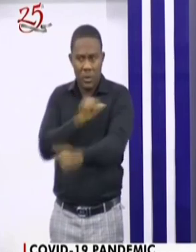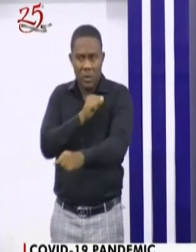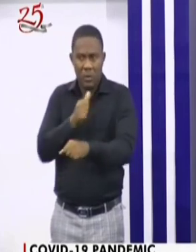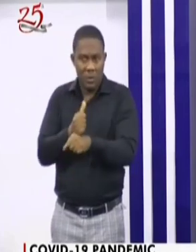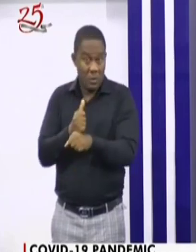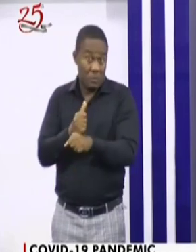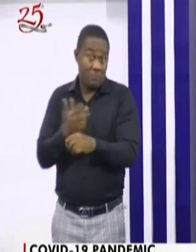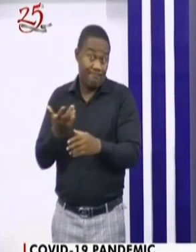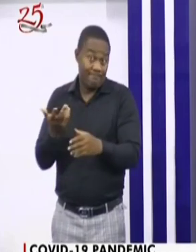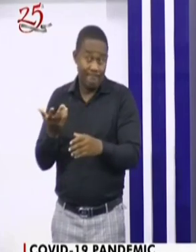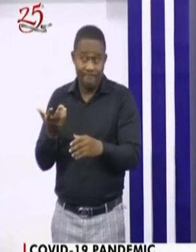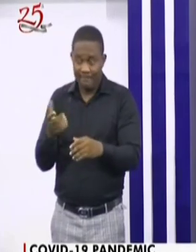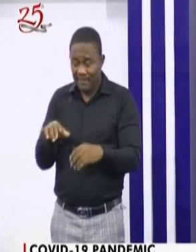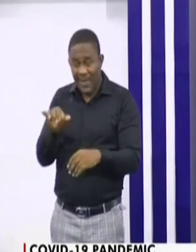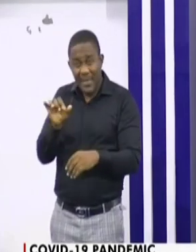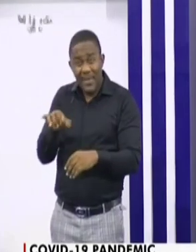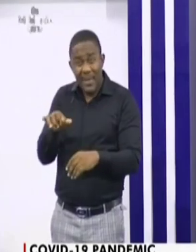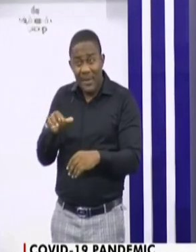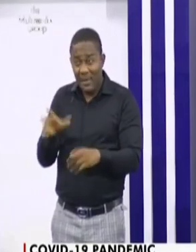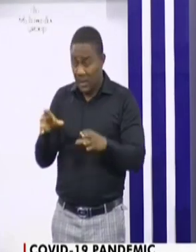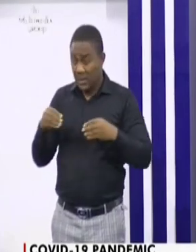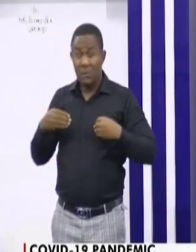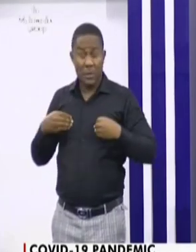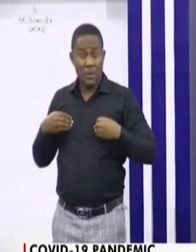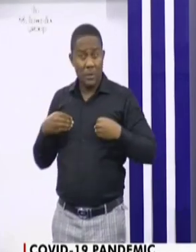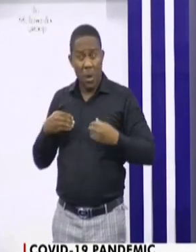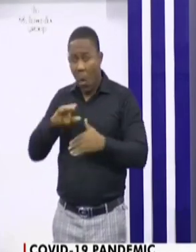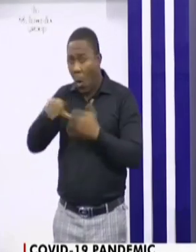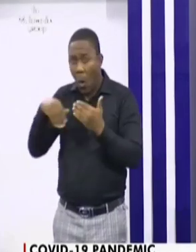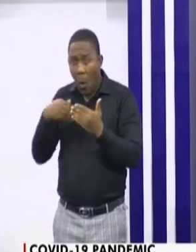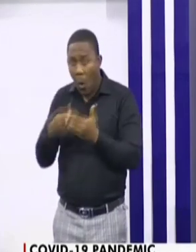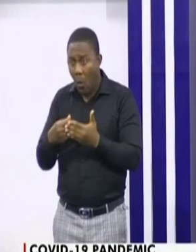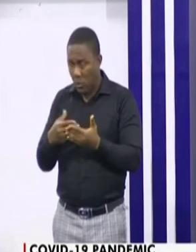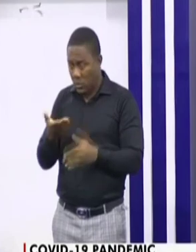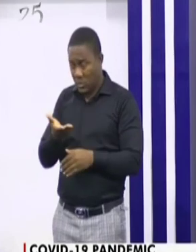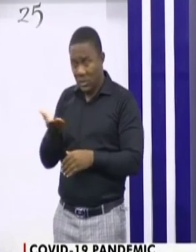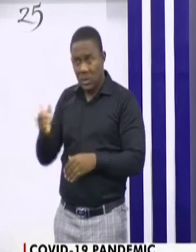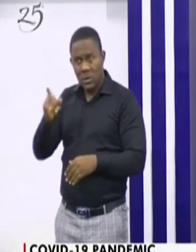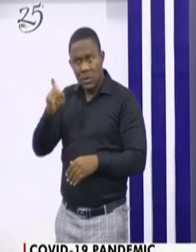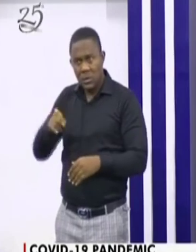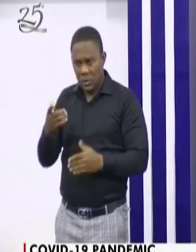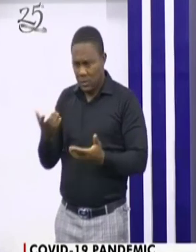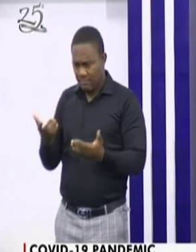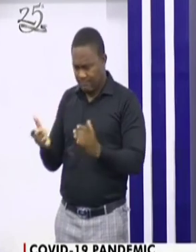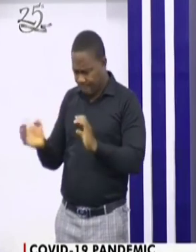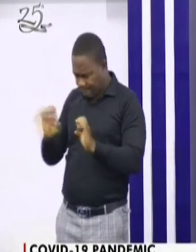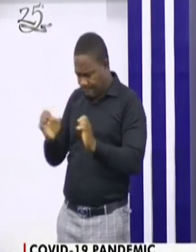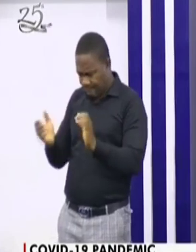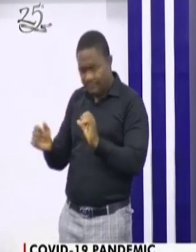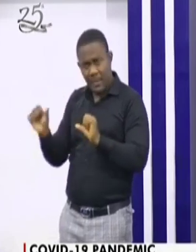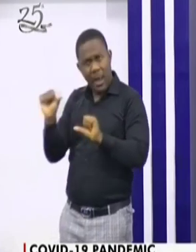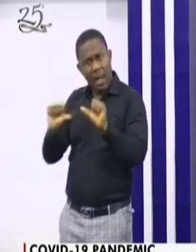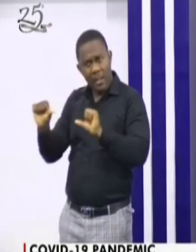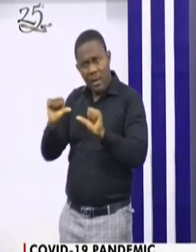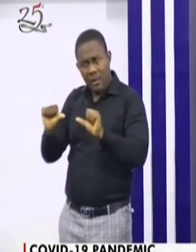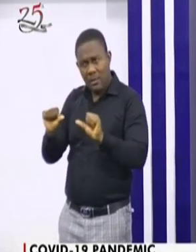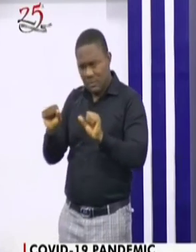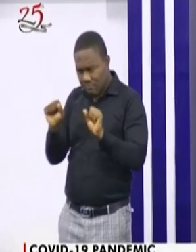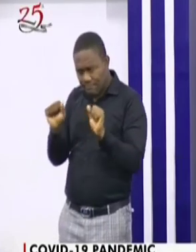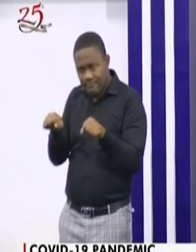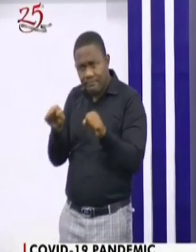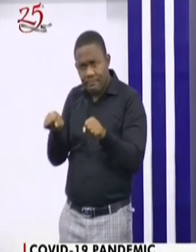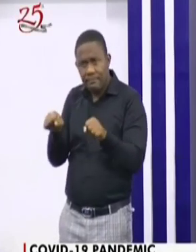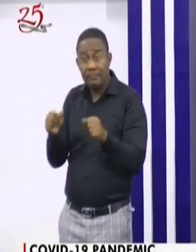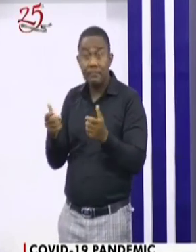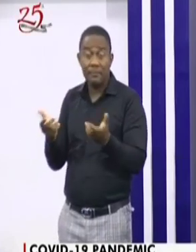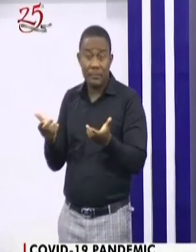is that all such rapid diagnostic test kits have to be evaluated and assessed for their ability to pick up